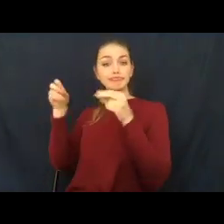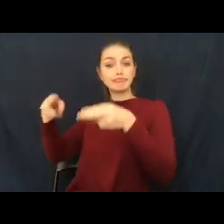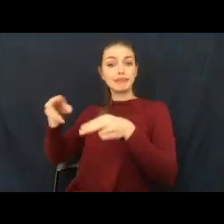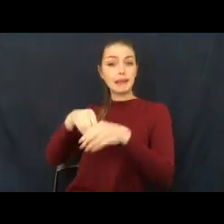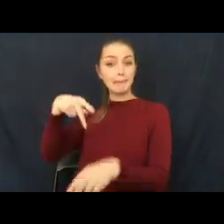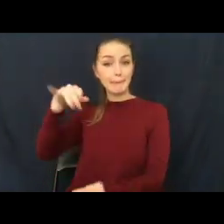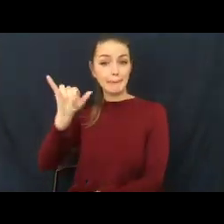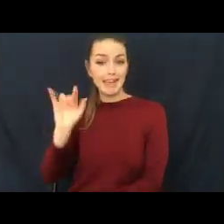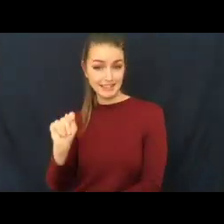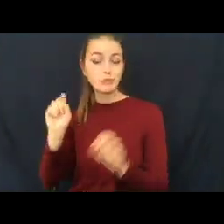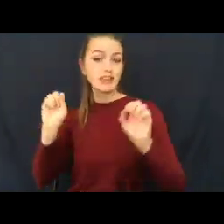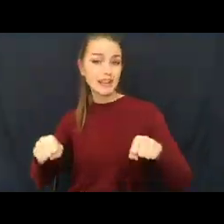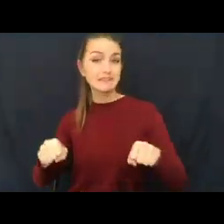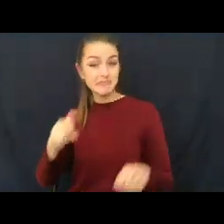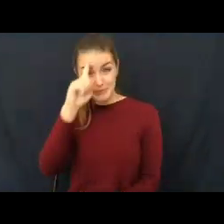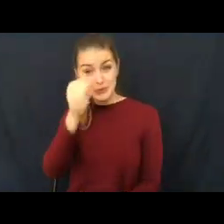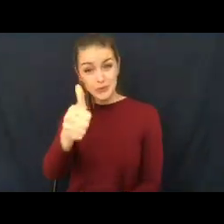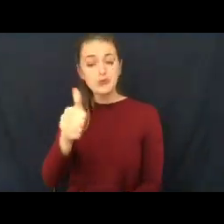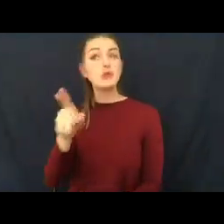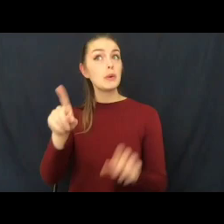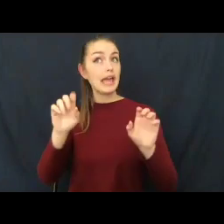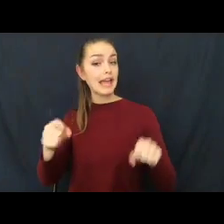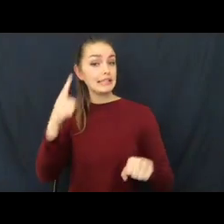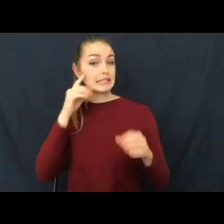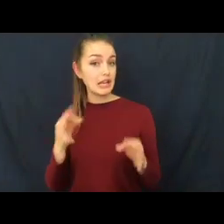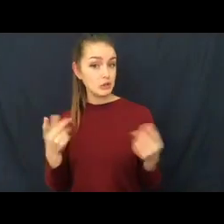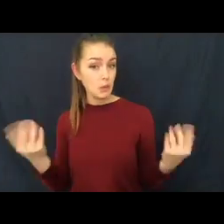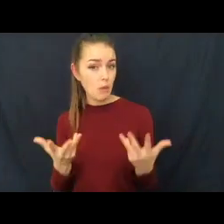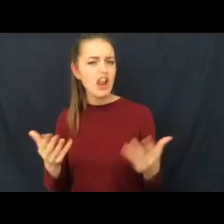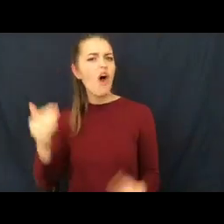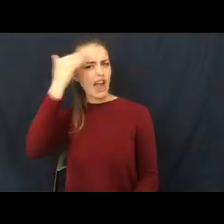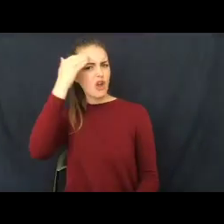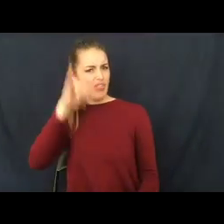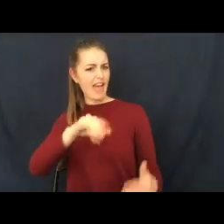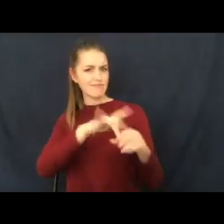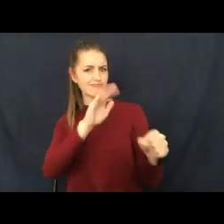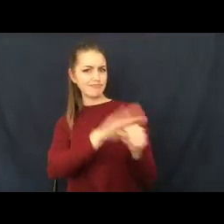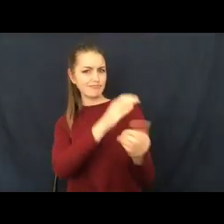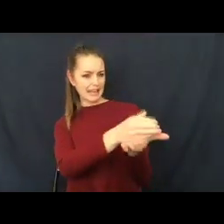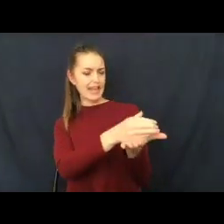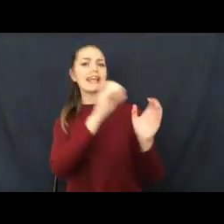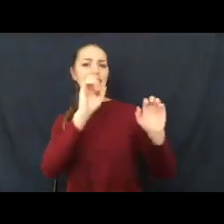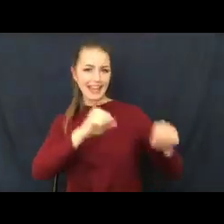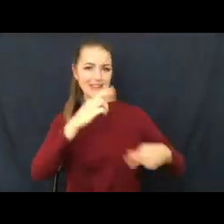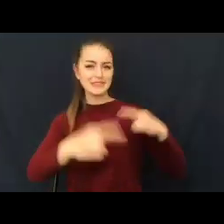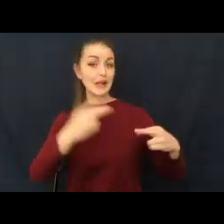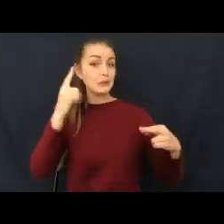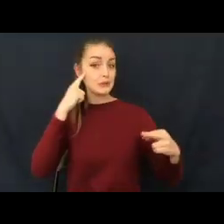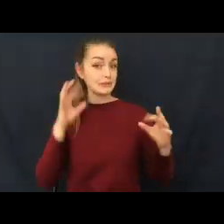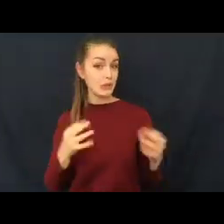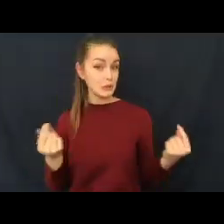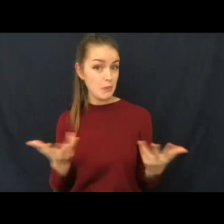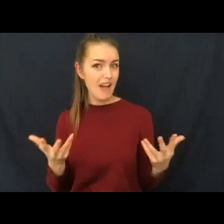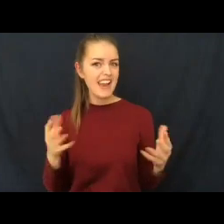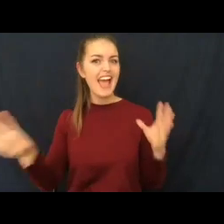there. but you can make that decision. Hey, I know that this material can be recycled, so I'm going to put it in a different